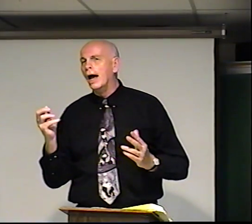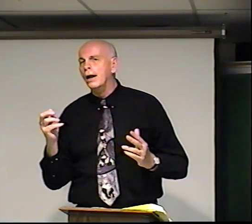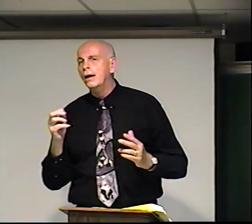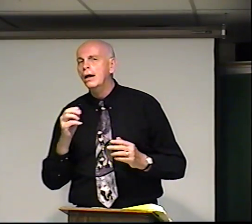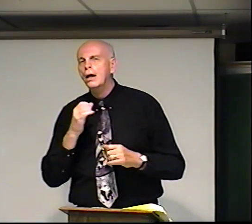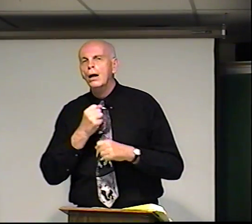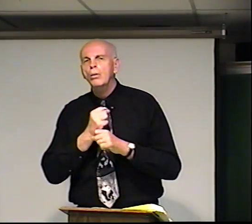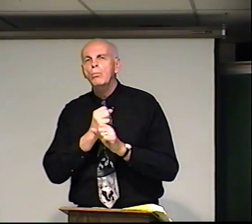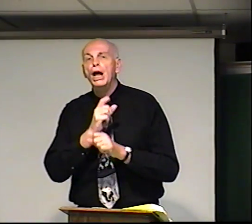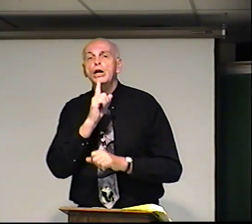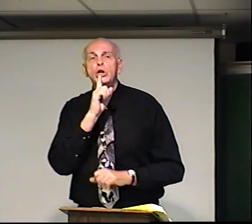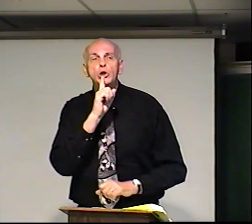And let